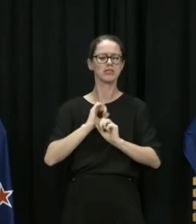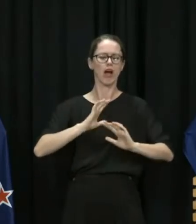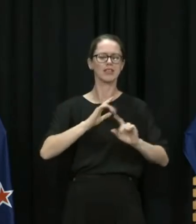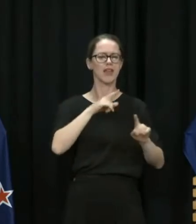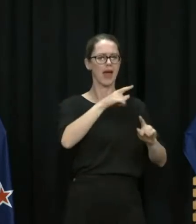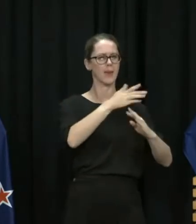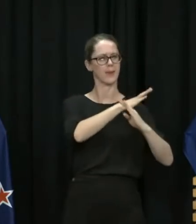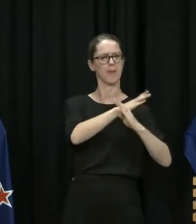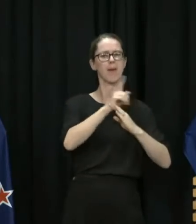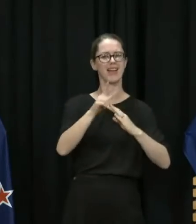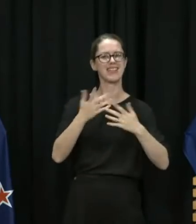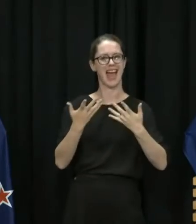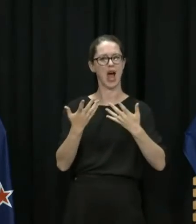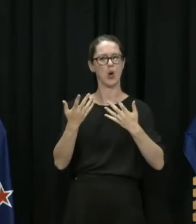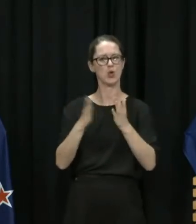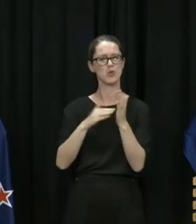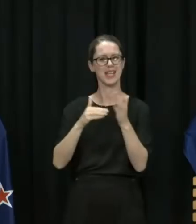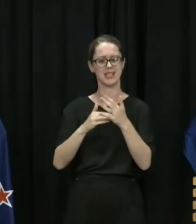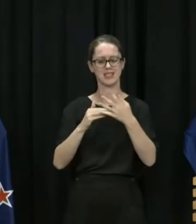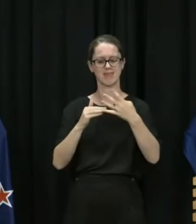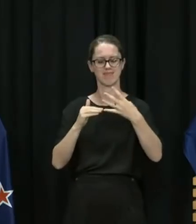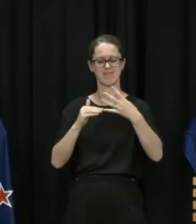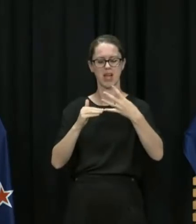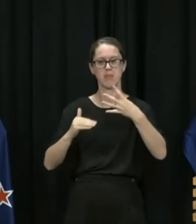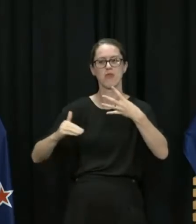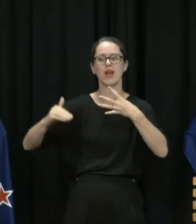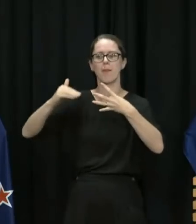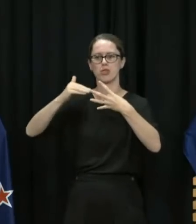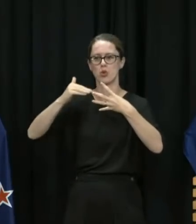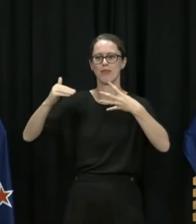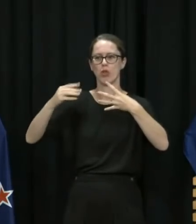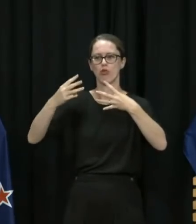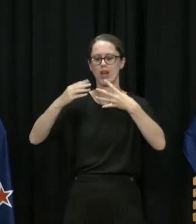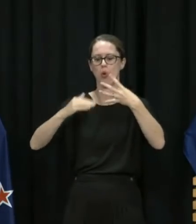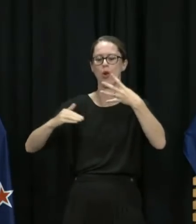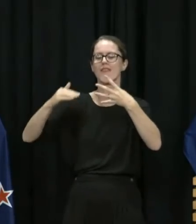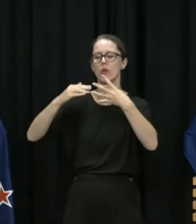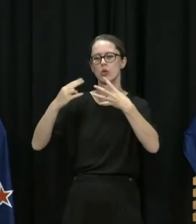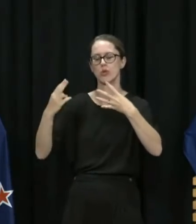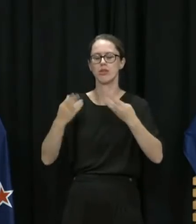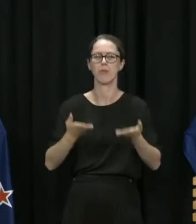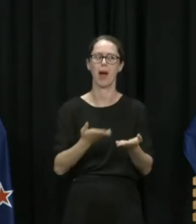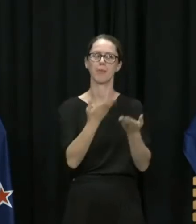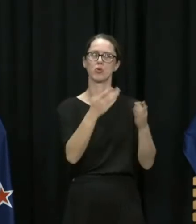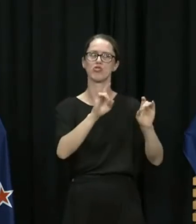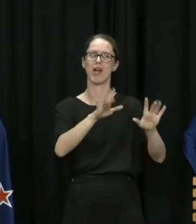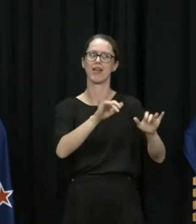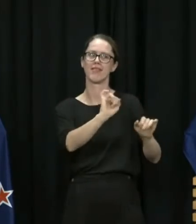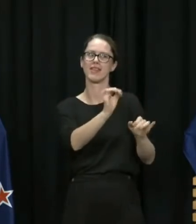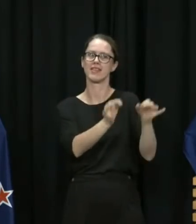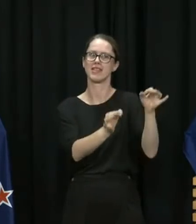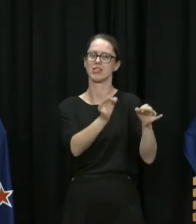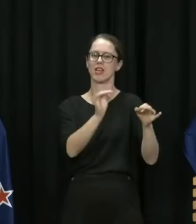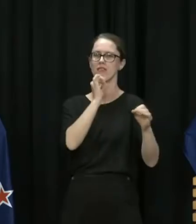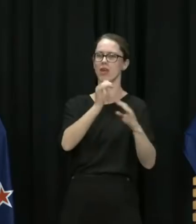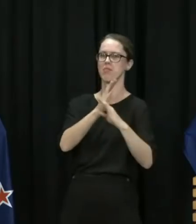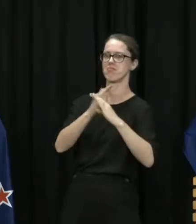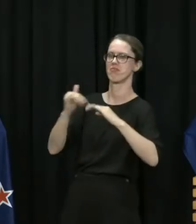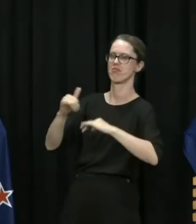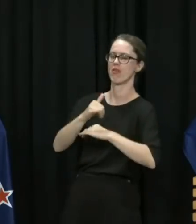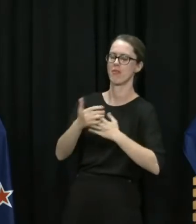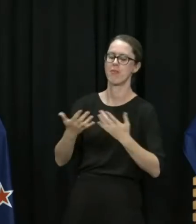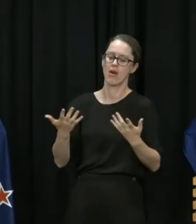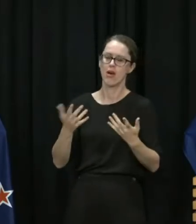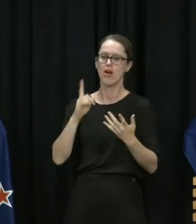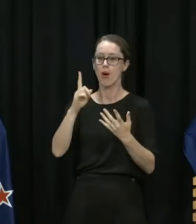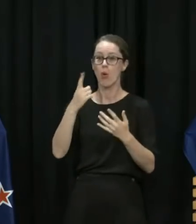our restrictions and I'm sure they'll base their own judgments on the information we've shared with them. And we have been sharing